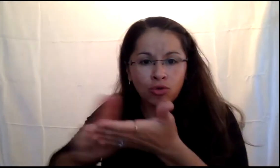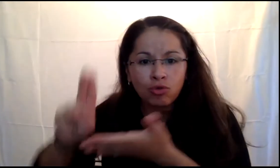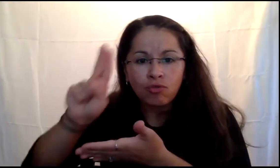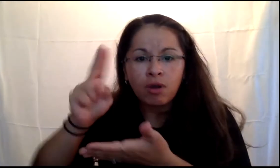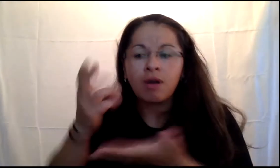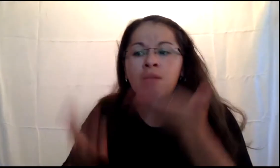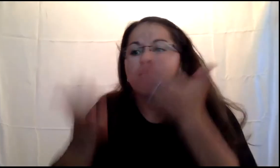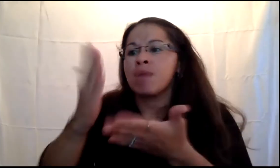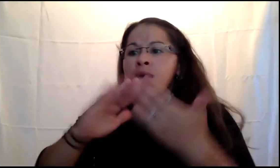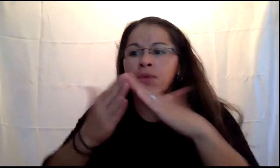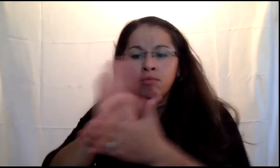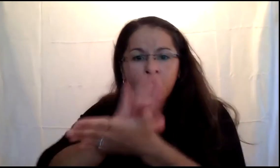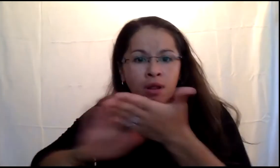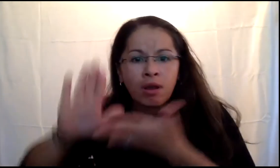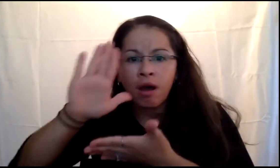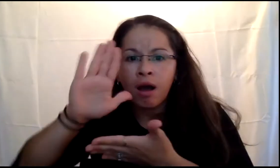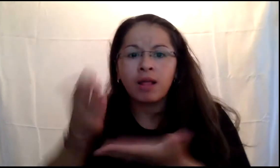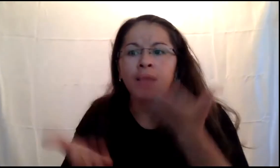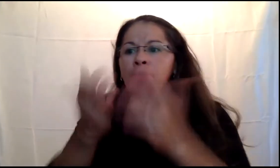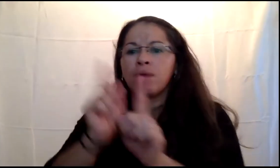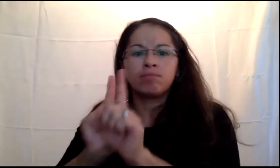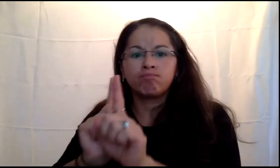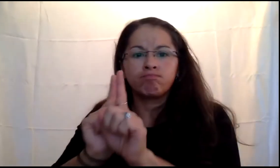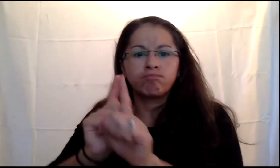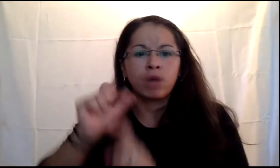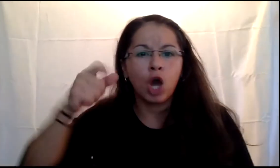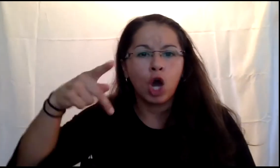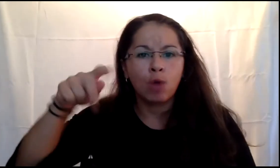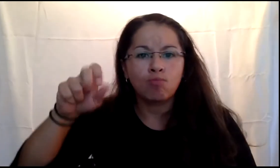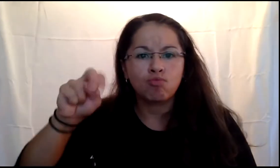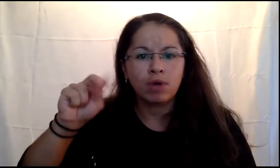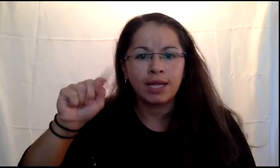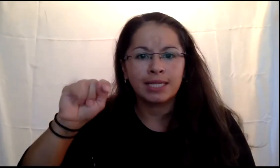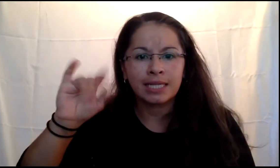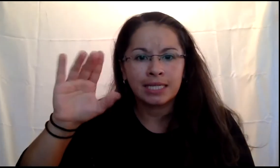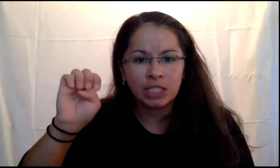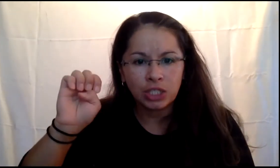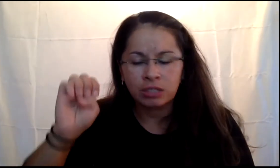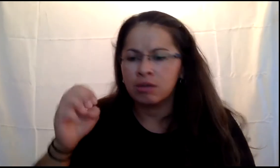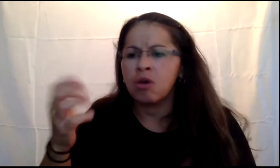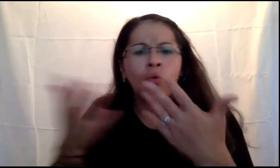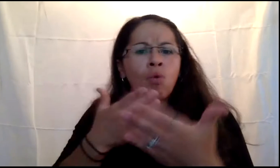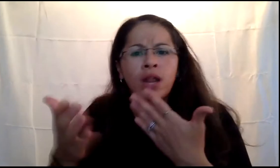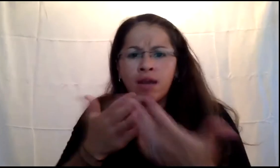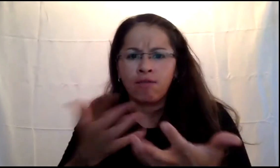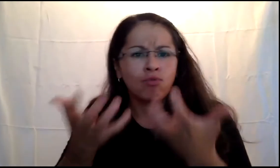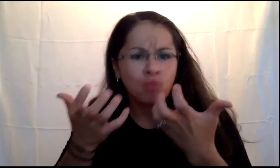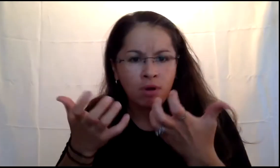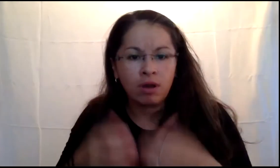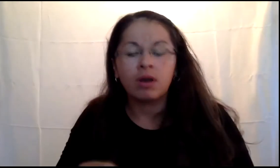apprenticeship program. We are here for you. And don't be afraid to contact us, to reach out, to ask us